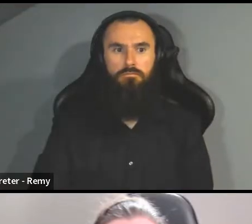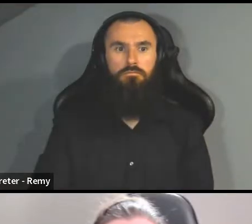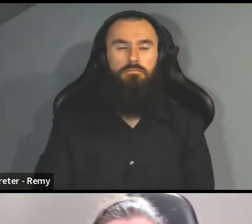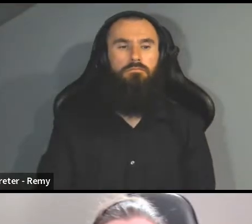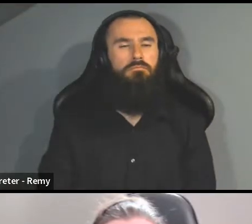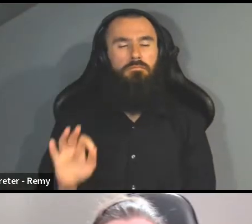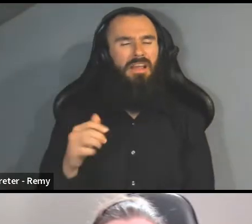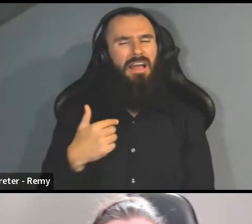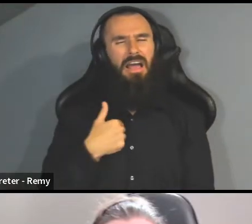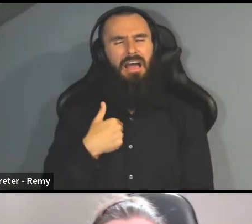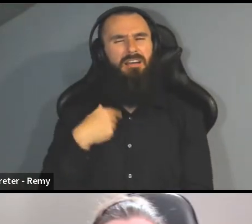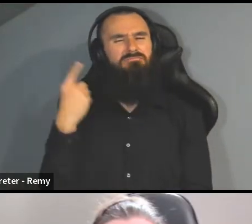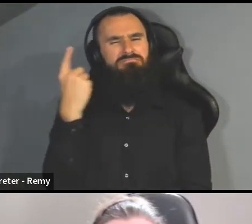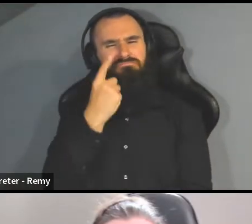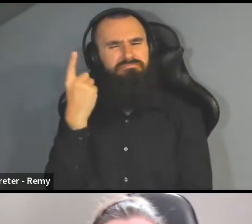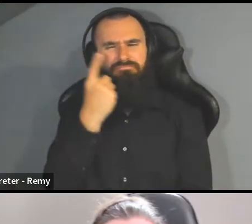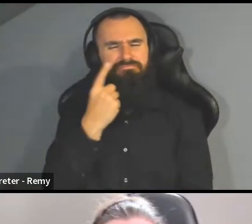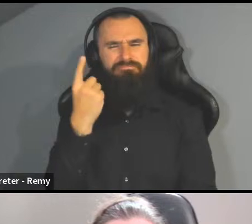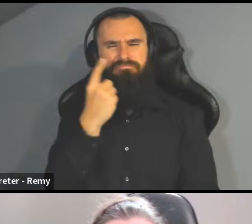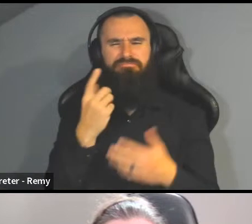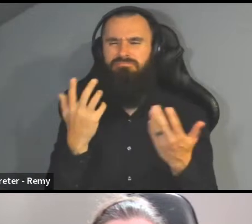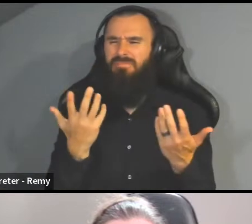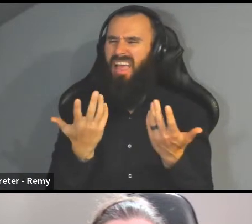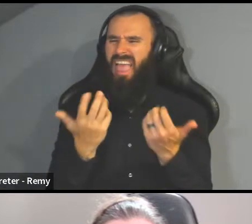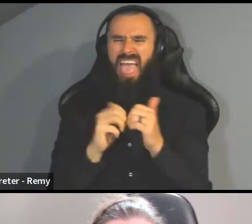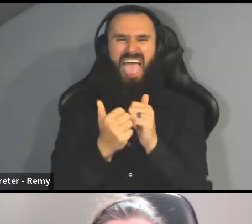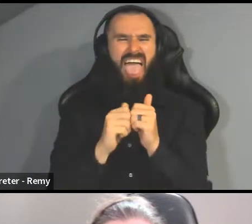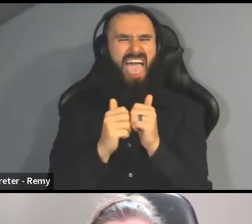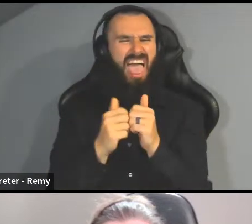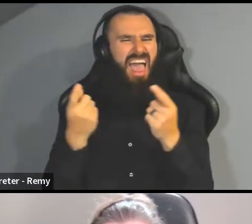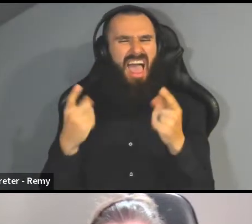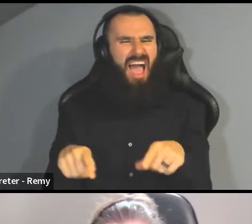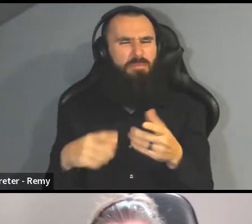I'd like to know what's involved to do that.